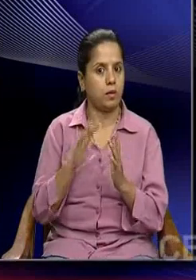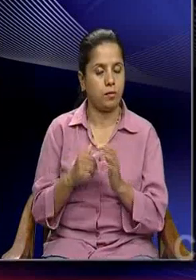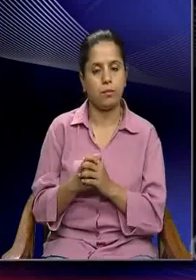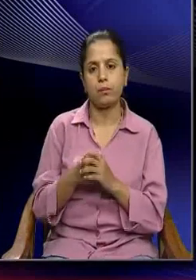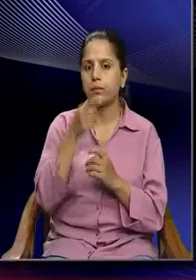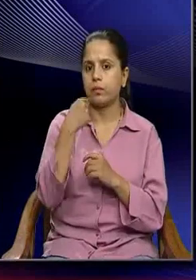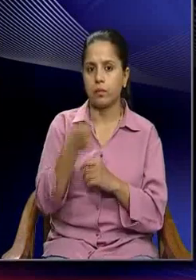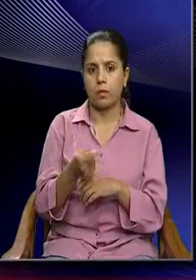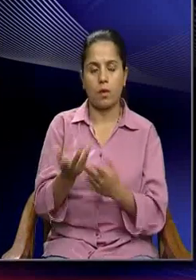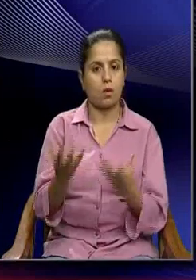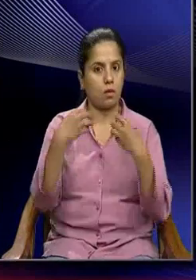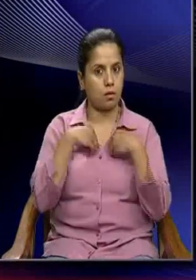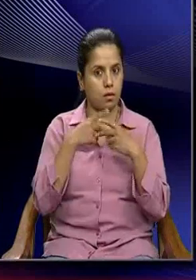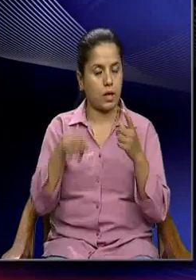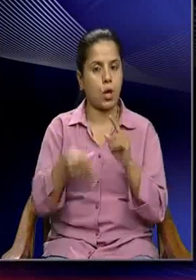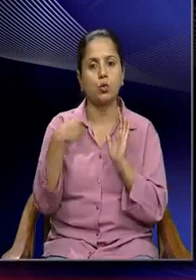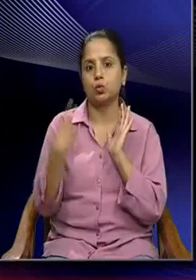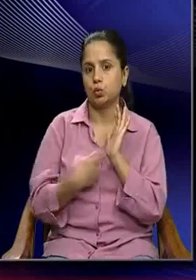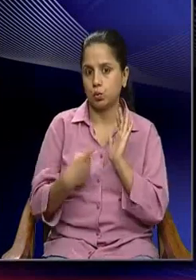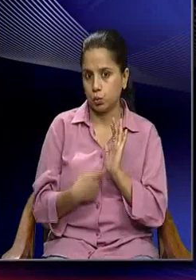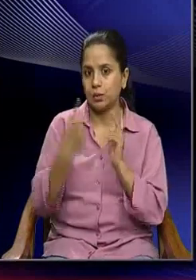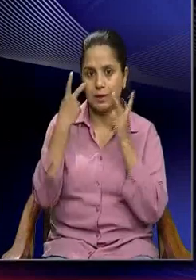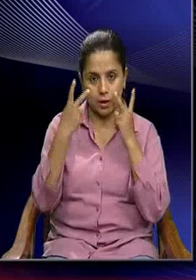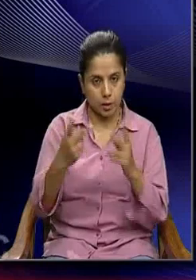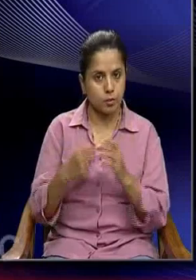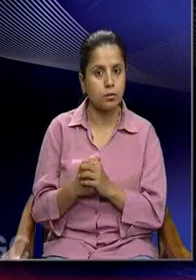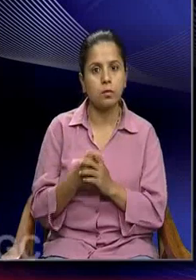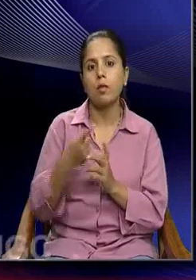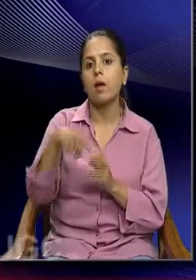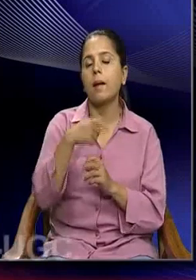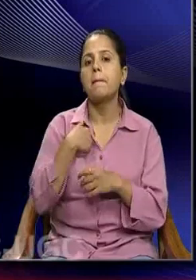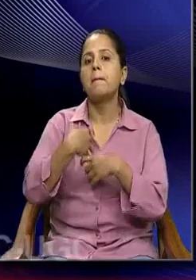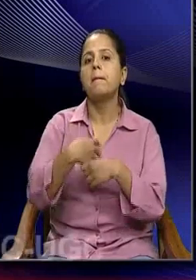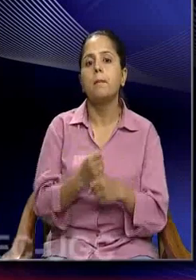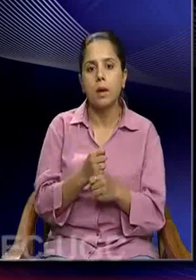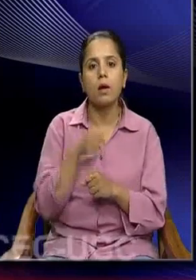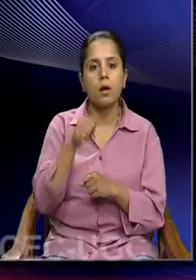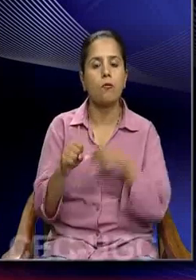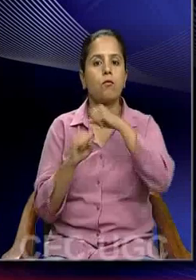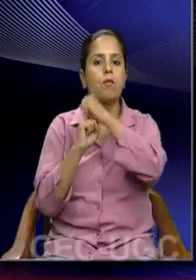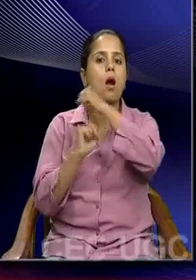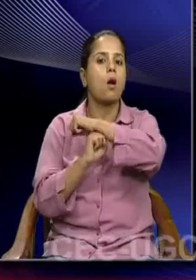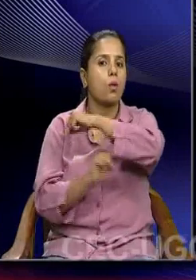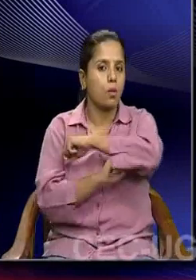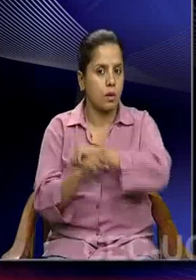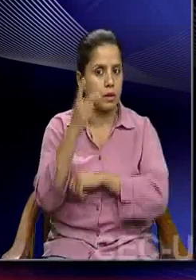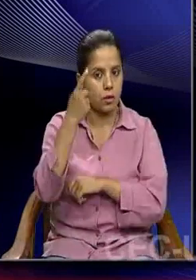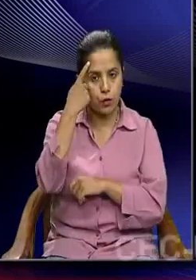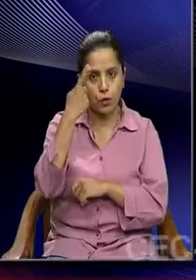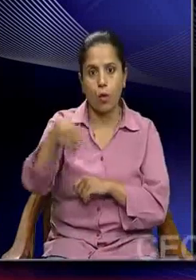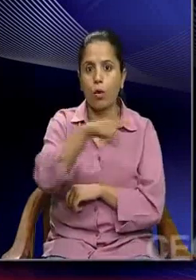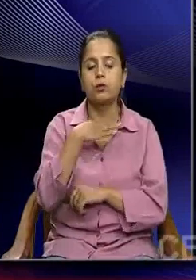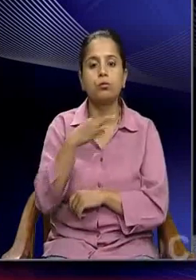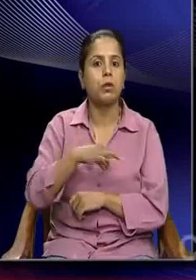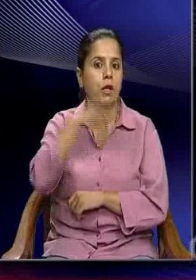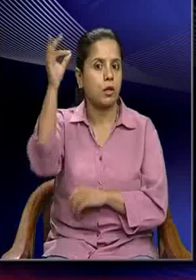So by embodying these principles, we create a foundation for the